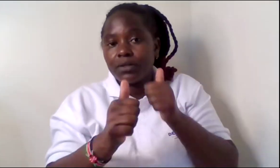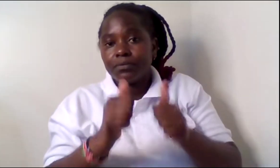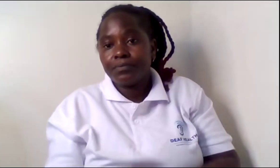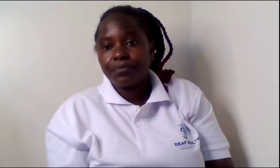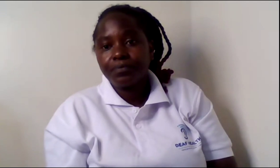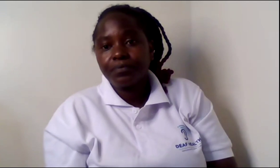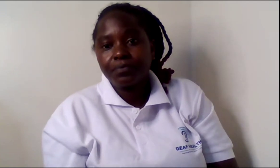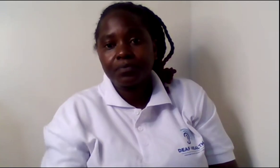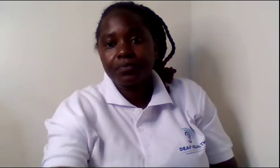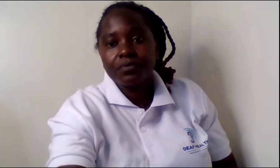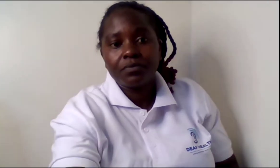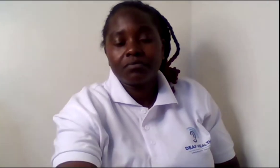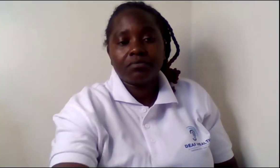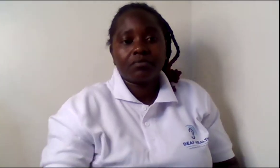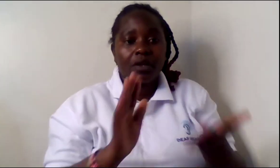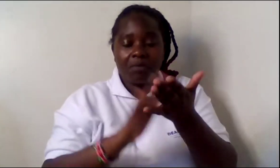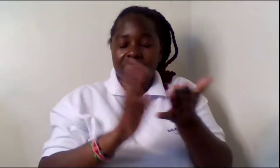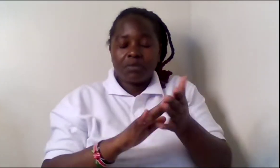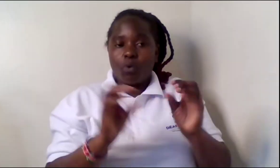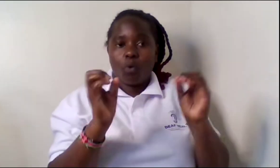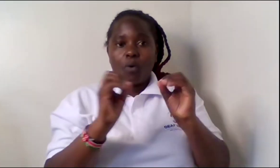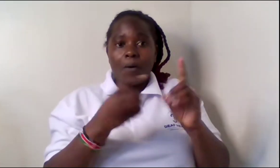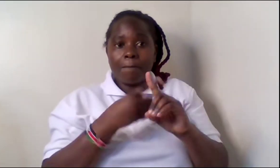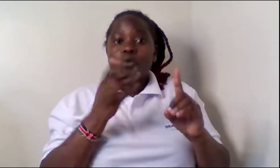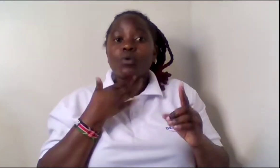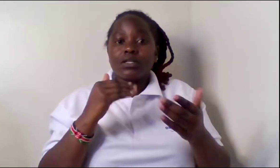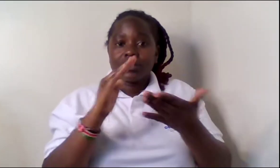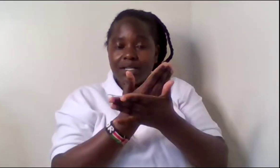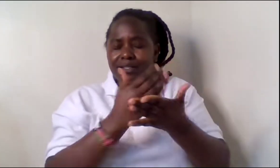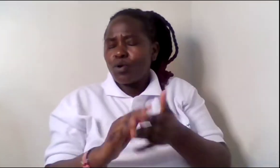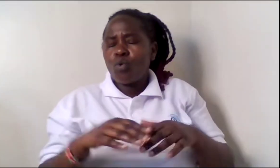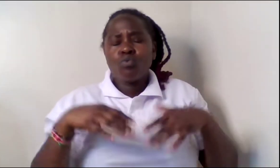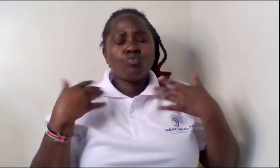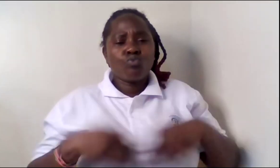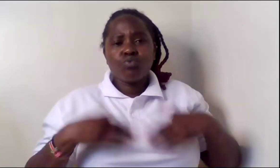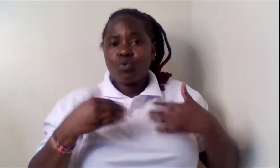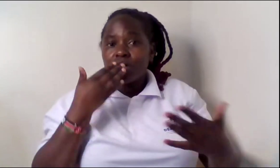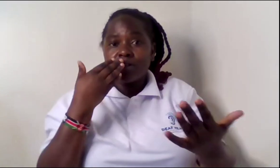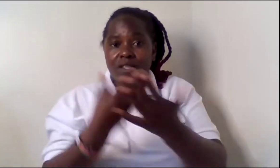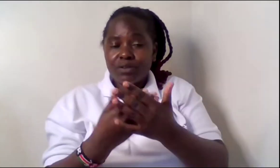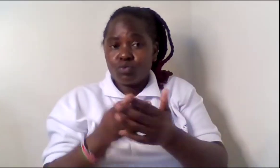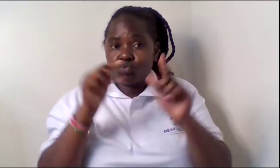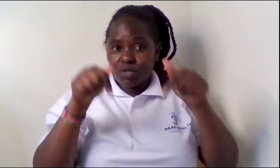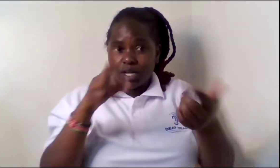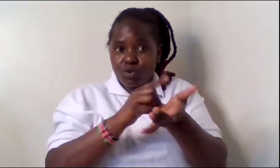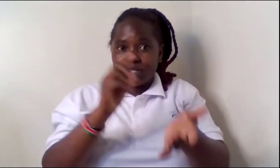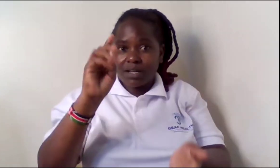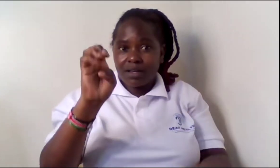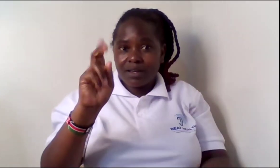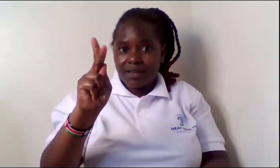I don't have any concern. I just want to share a hearty thank you to our speaker today. This was very, very